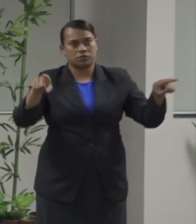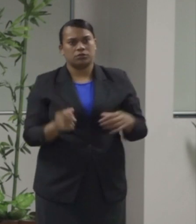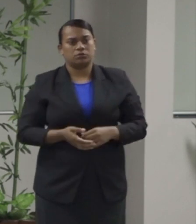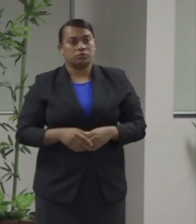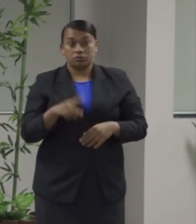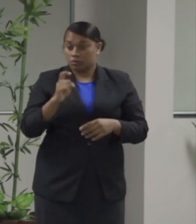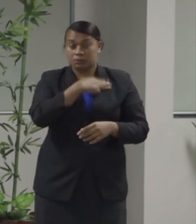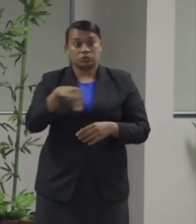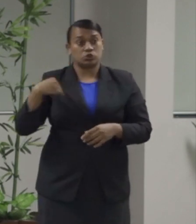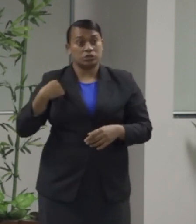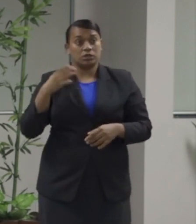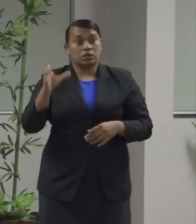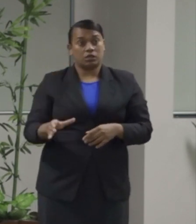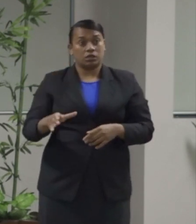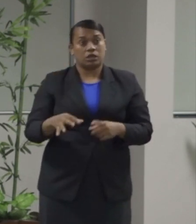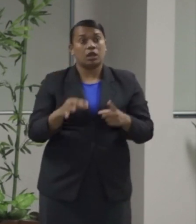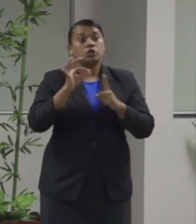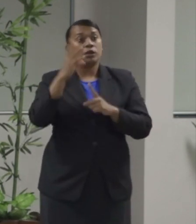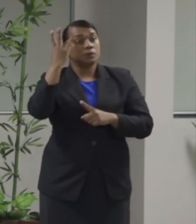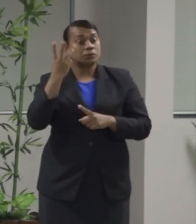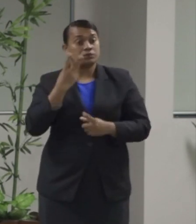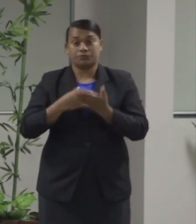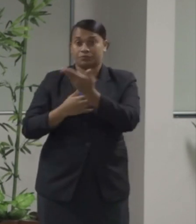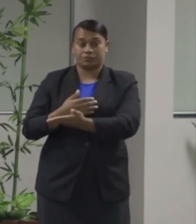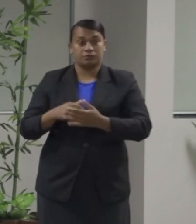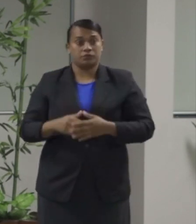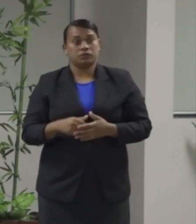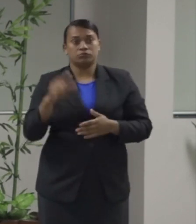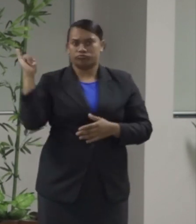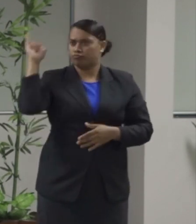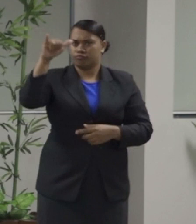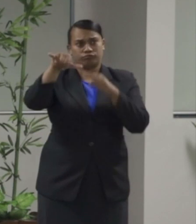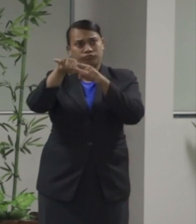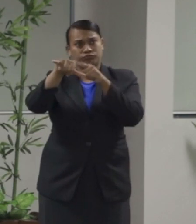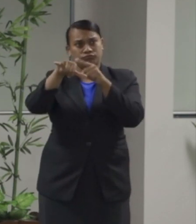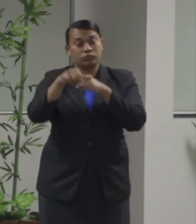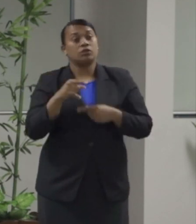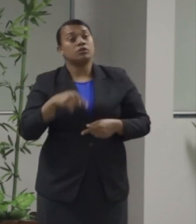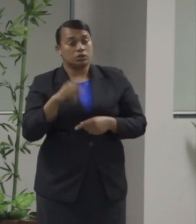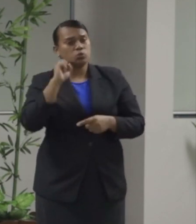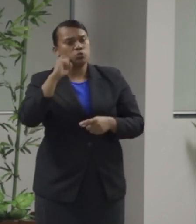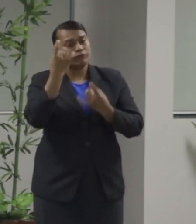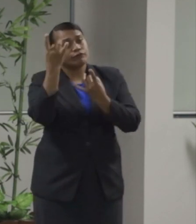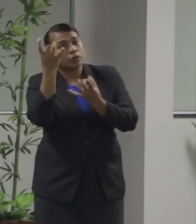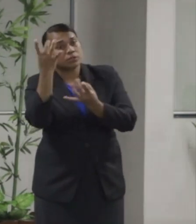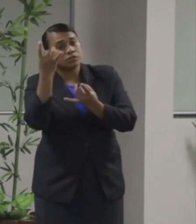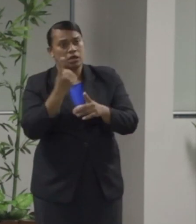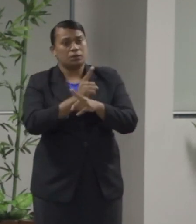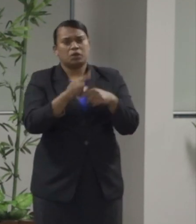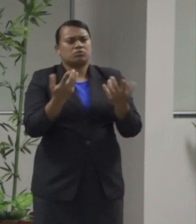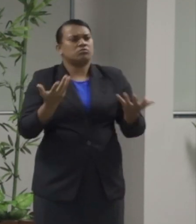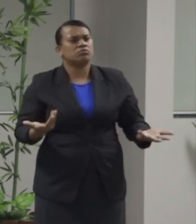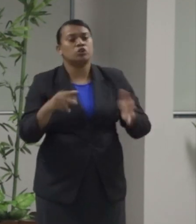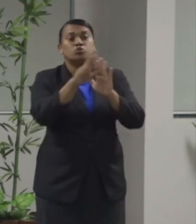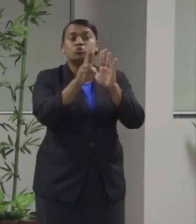Minister Pramila Kumar is here with me today, and she will be talking about the steps both the employers and employees will need to take to